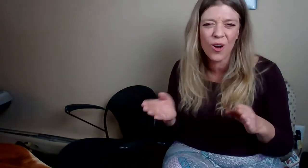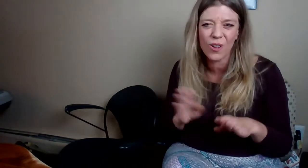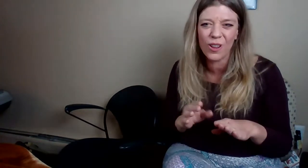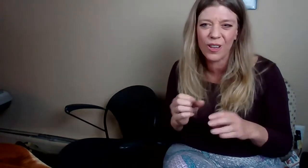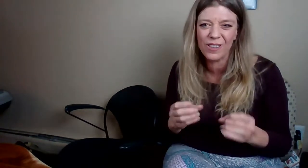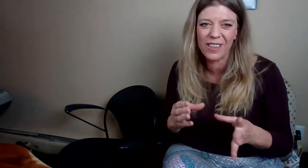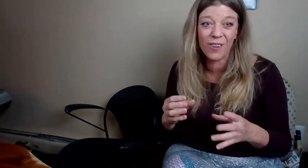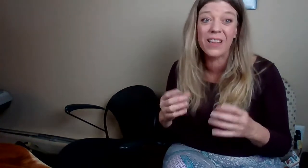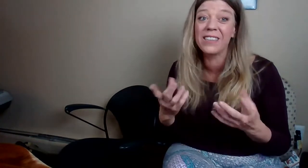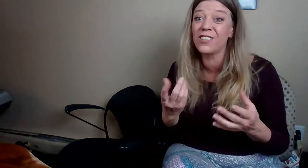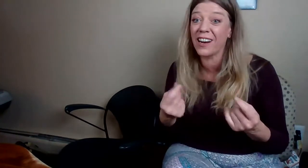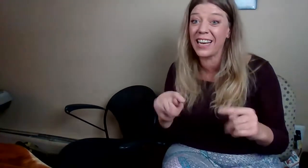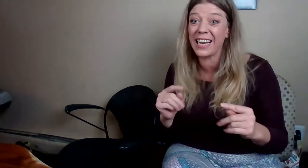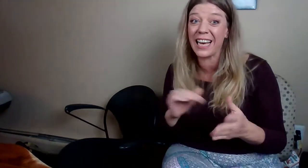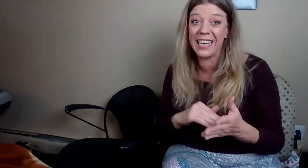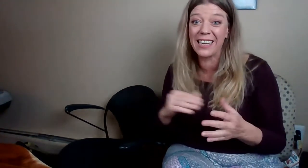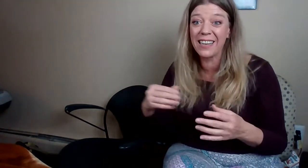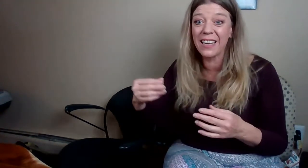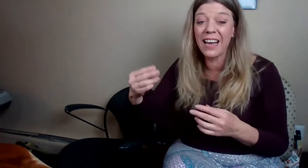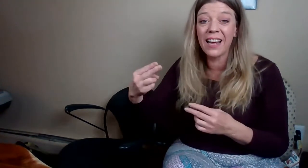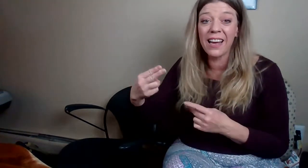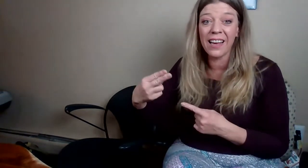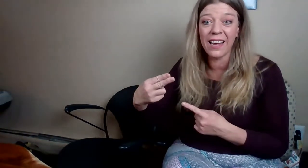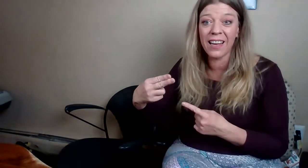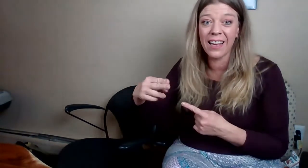So close, though. Let's try again.